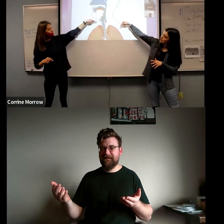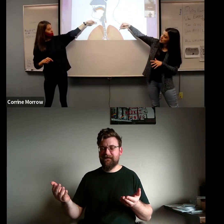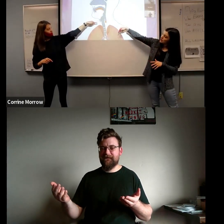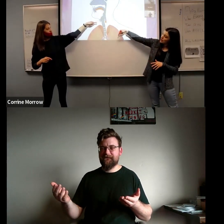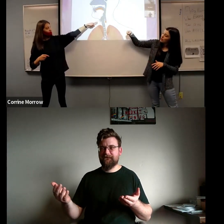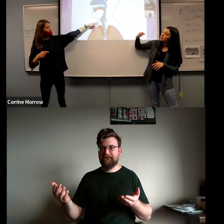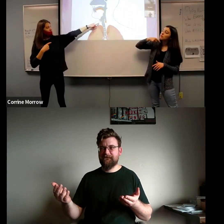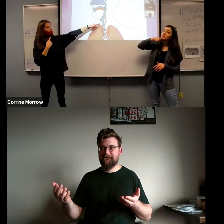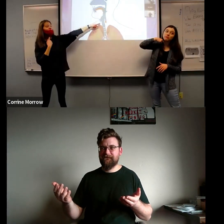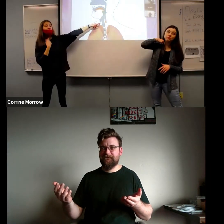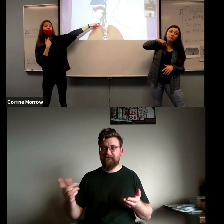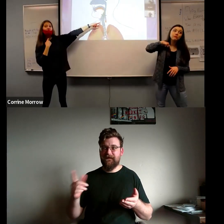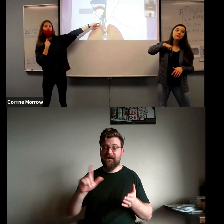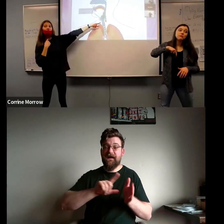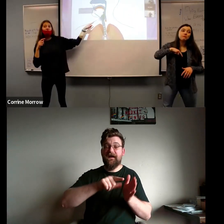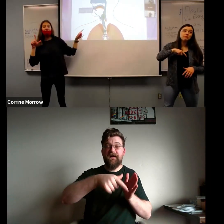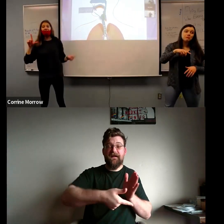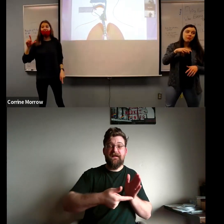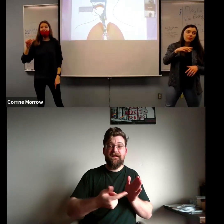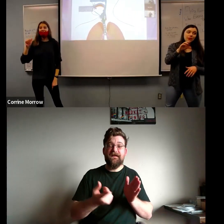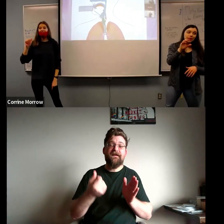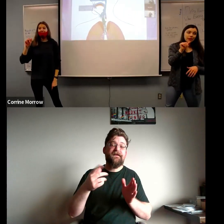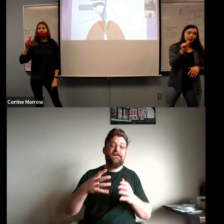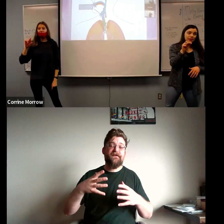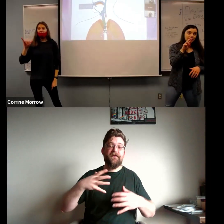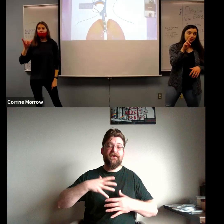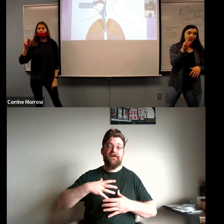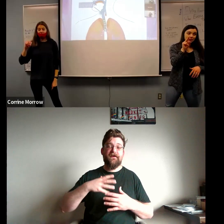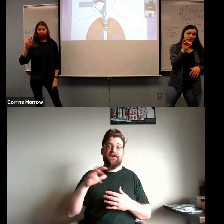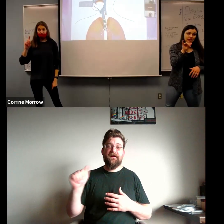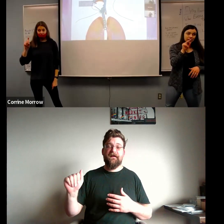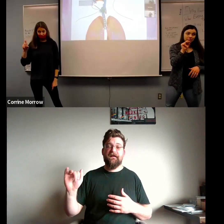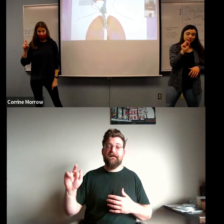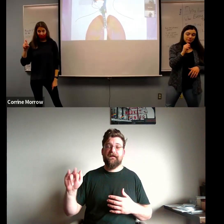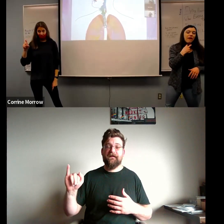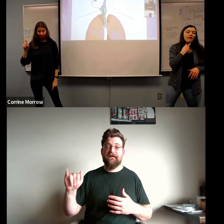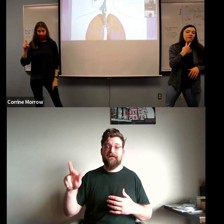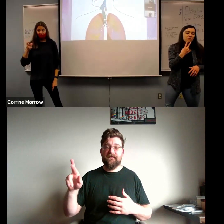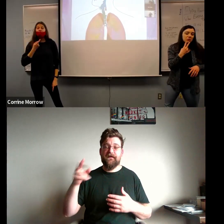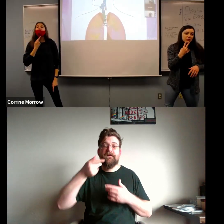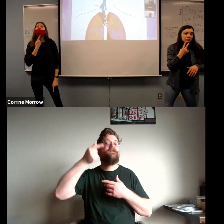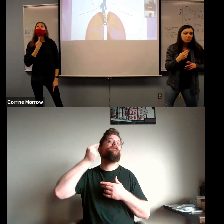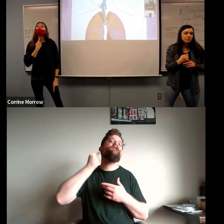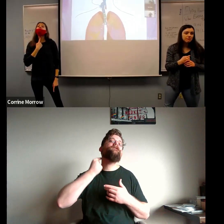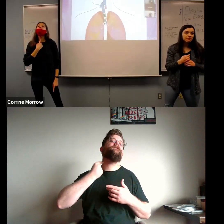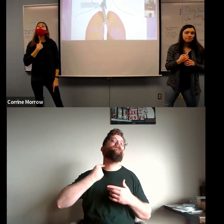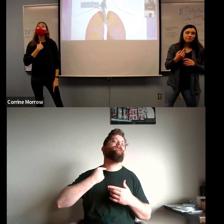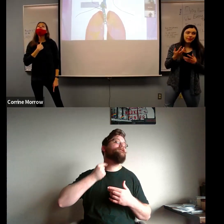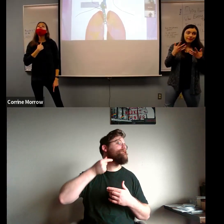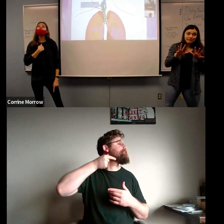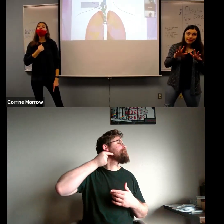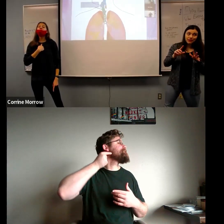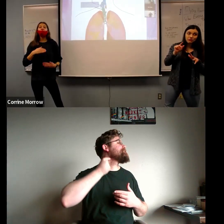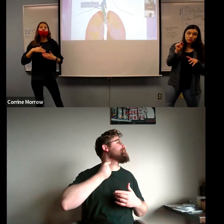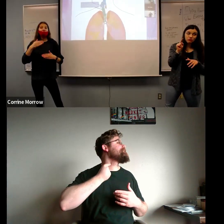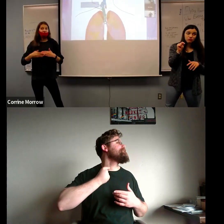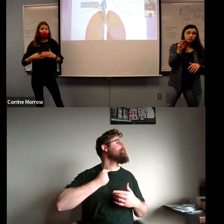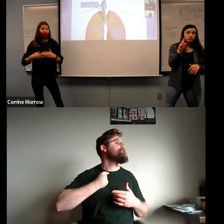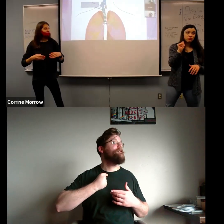larynx, or voice box. Then the air moves down the trachea, or windpipe. The trachea joins the